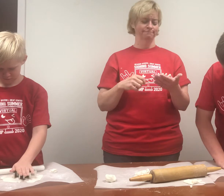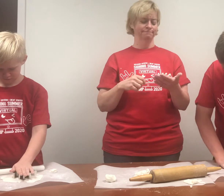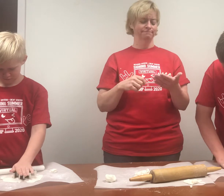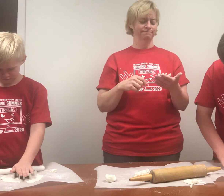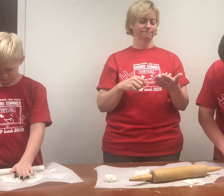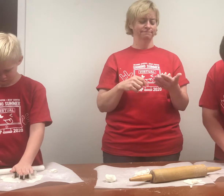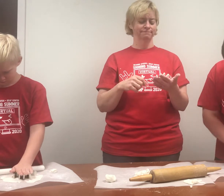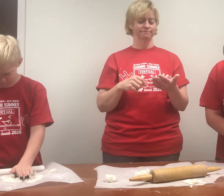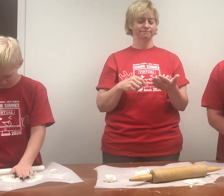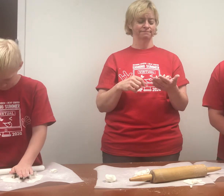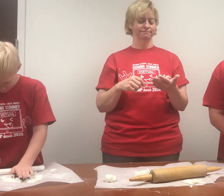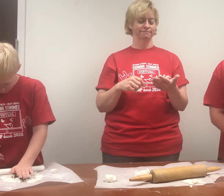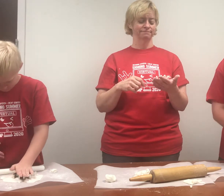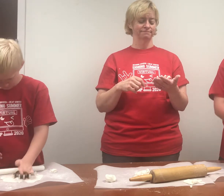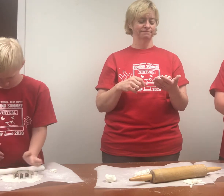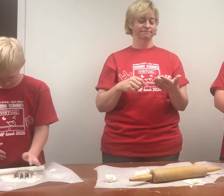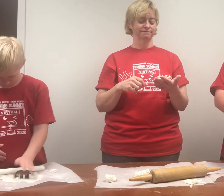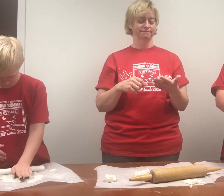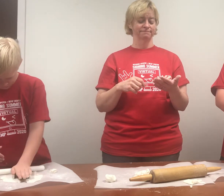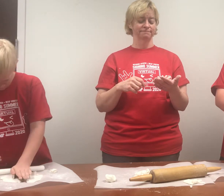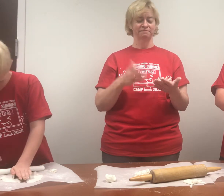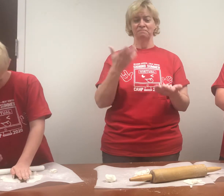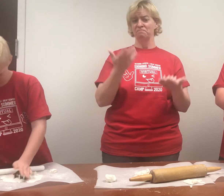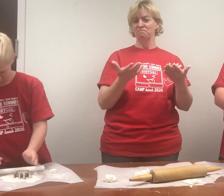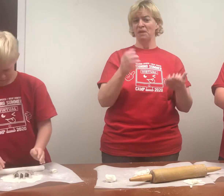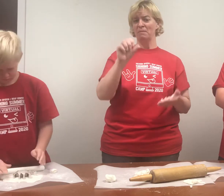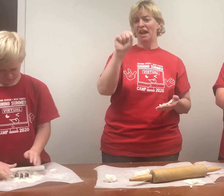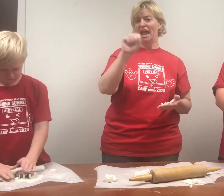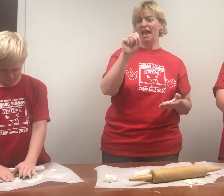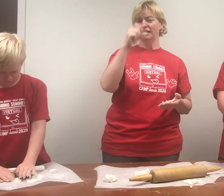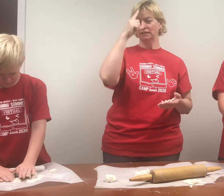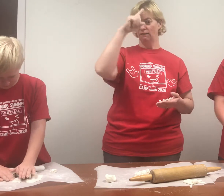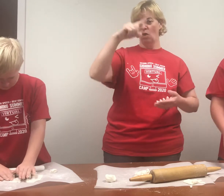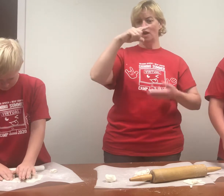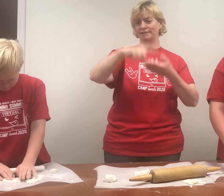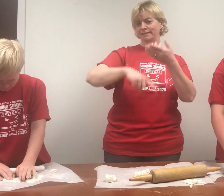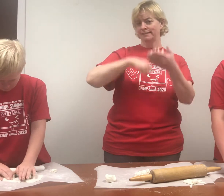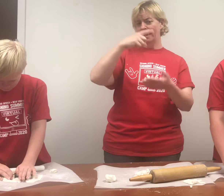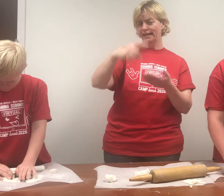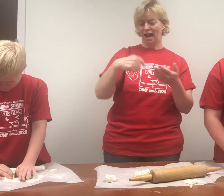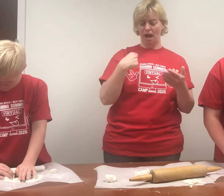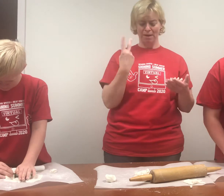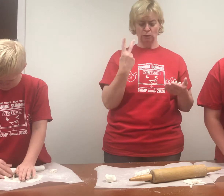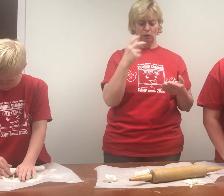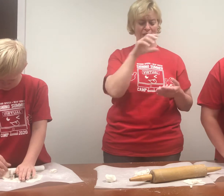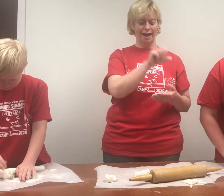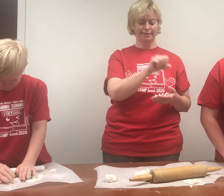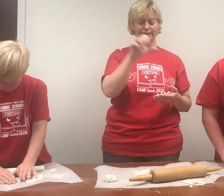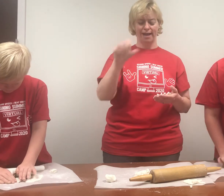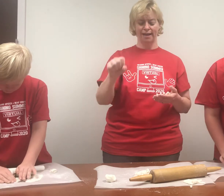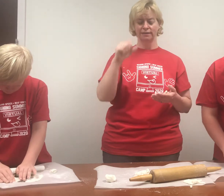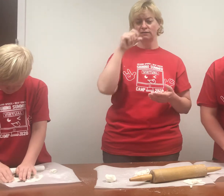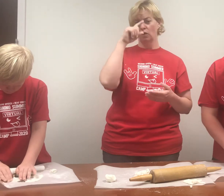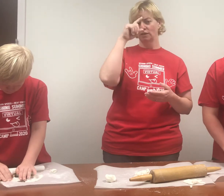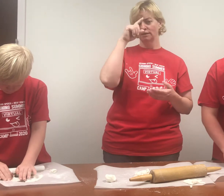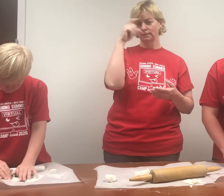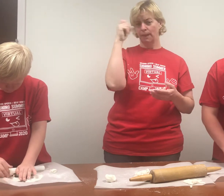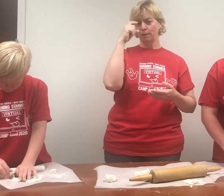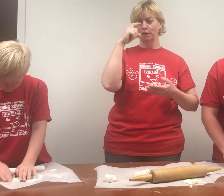to think, what letter should I make with this one? Maybe an S for signing, maybe